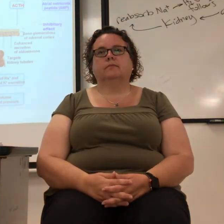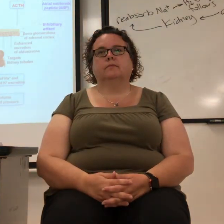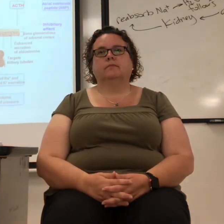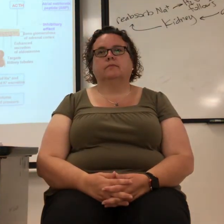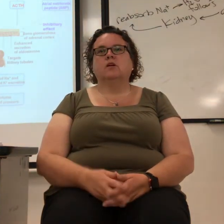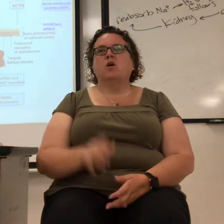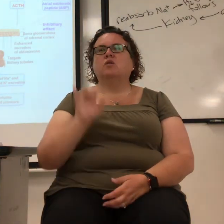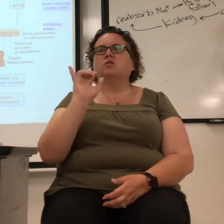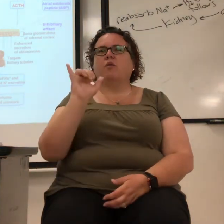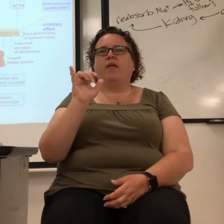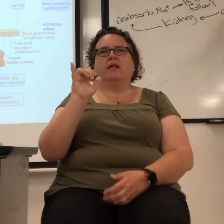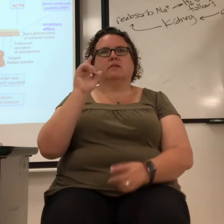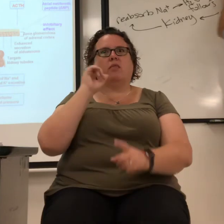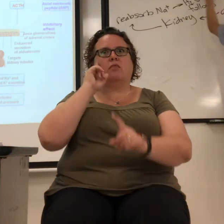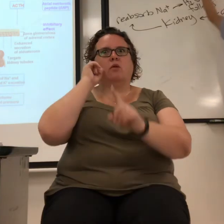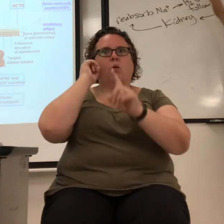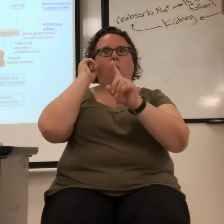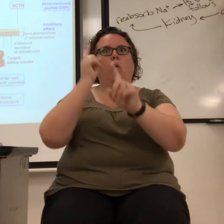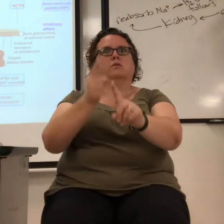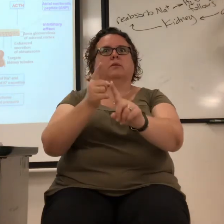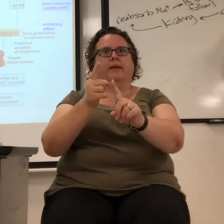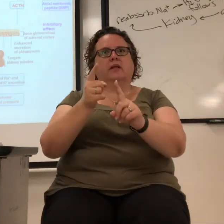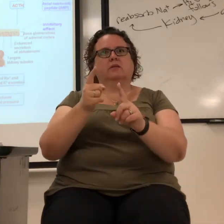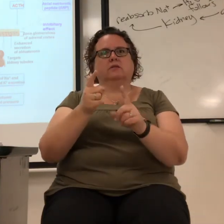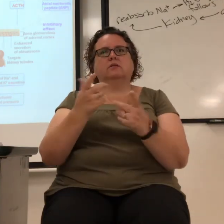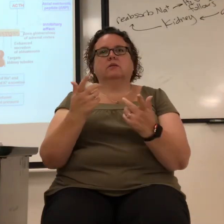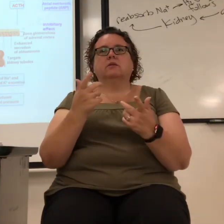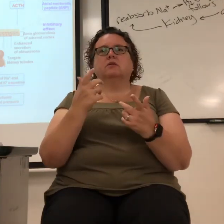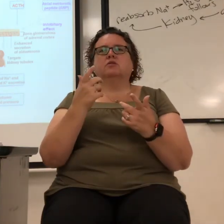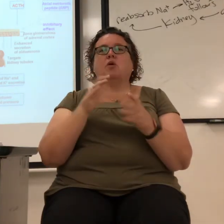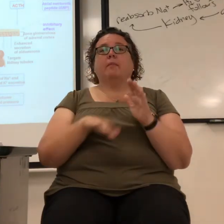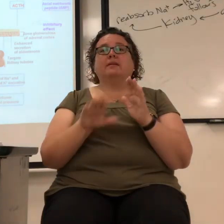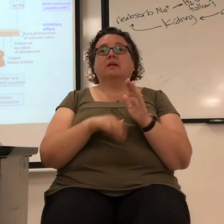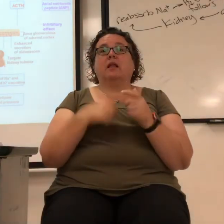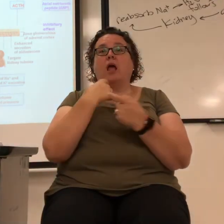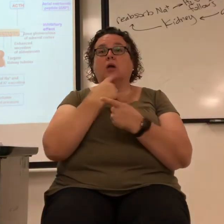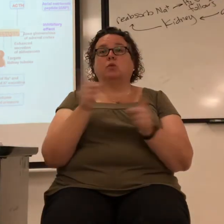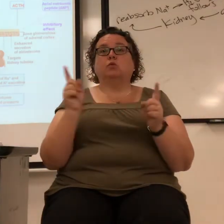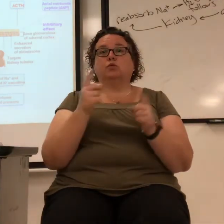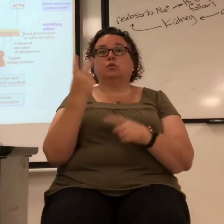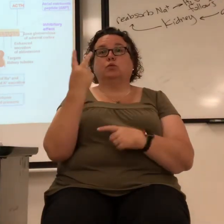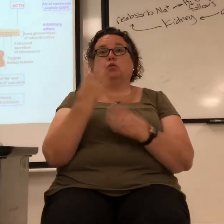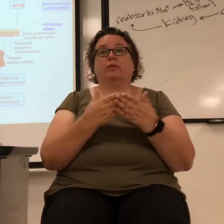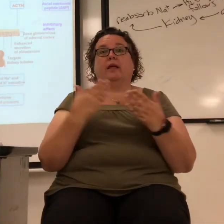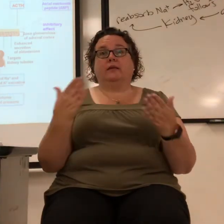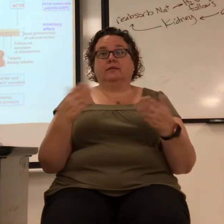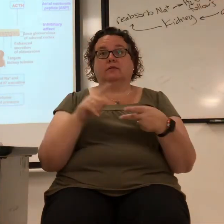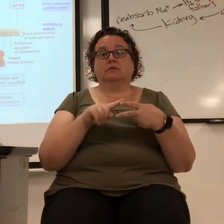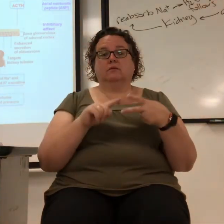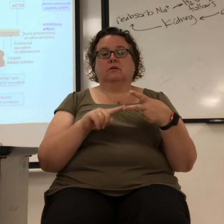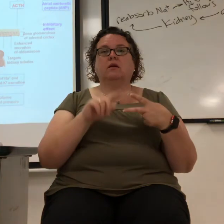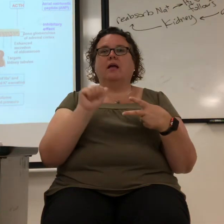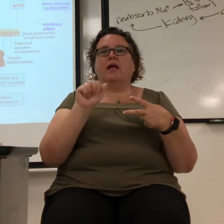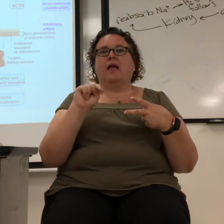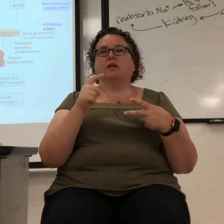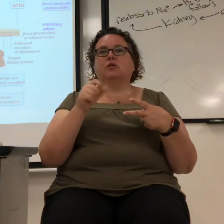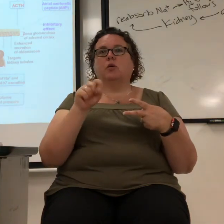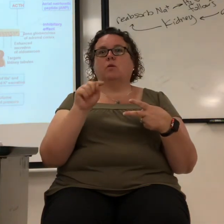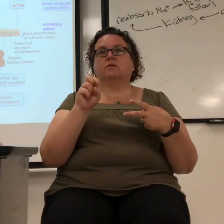So that's the ultimate end game there. So basically I told you two things that angiotensin